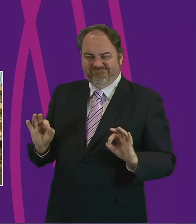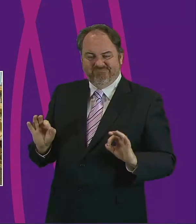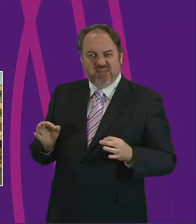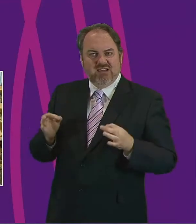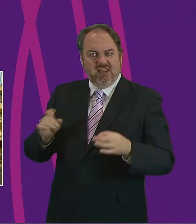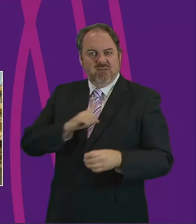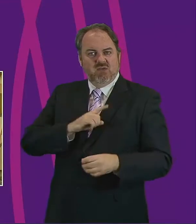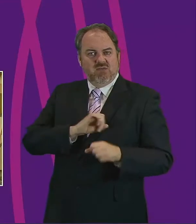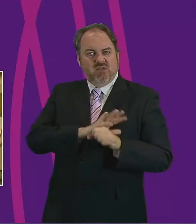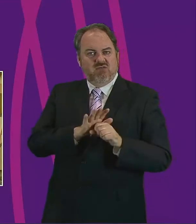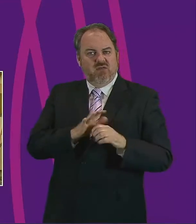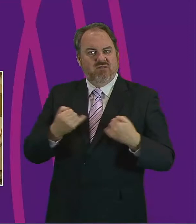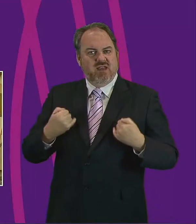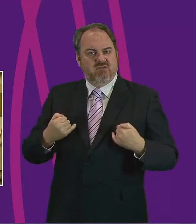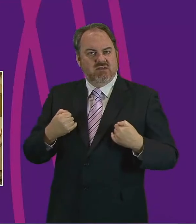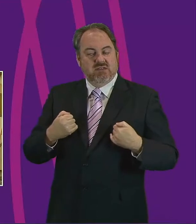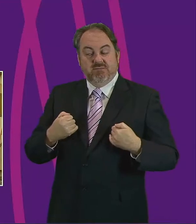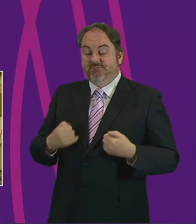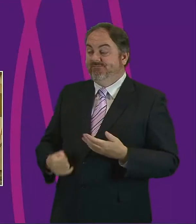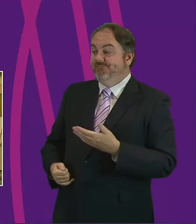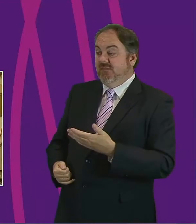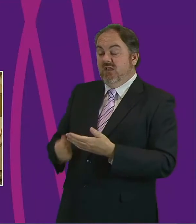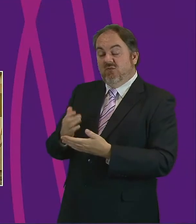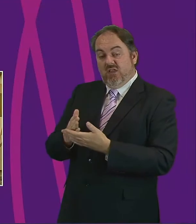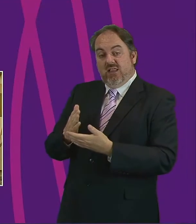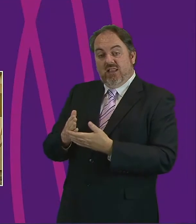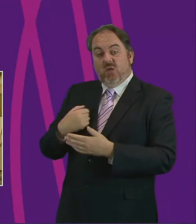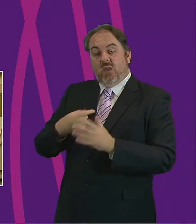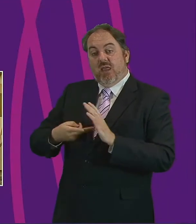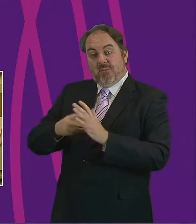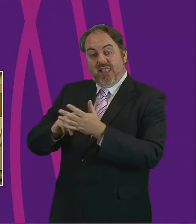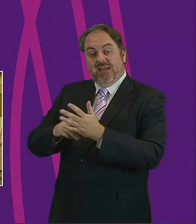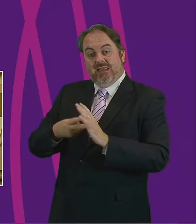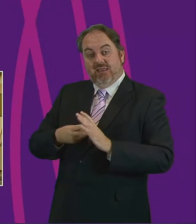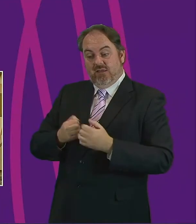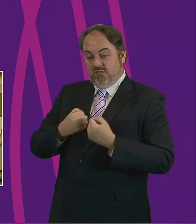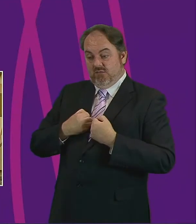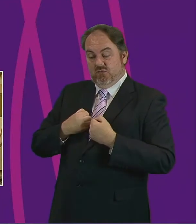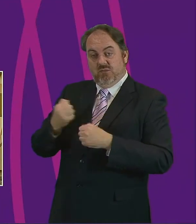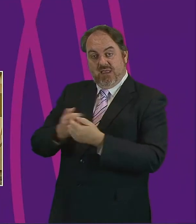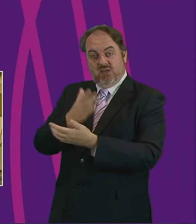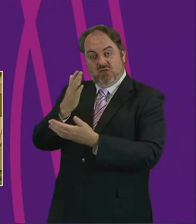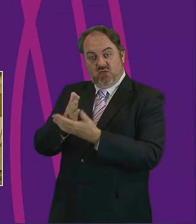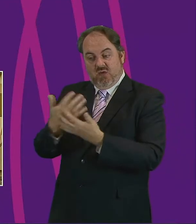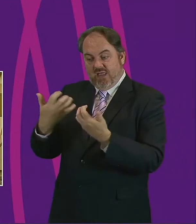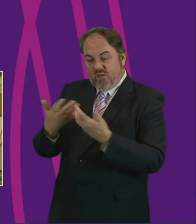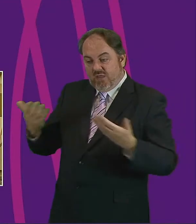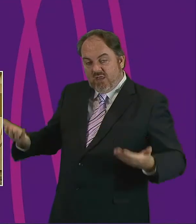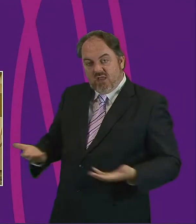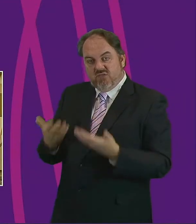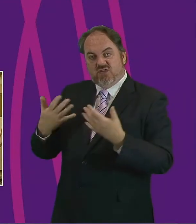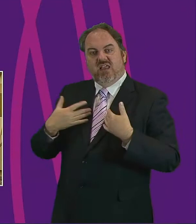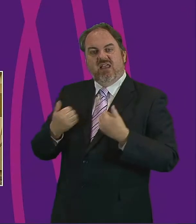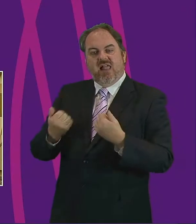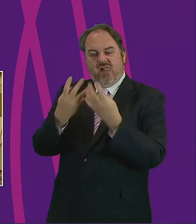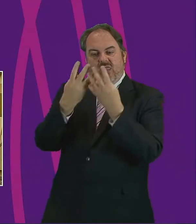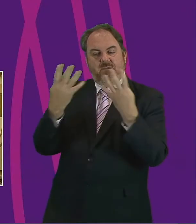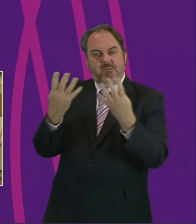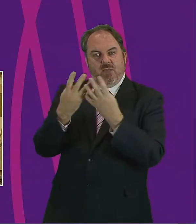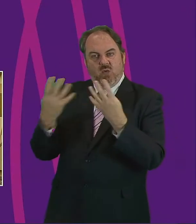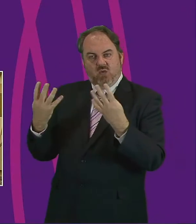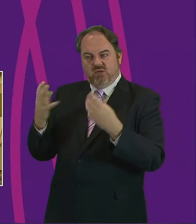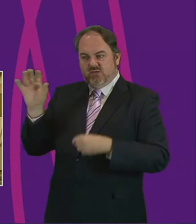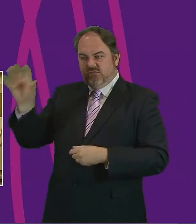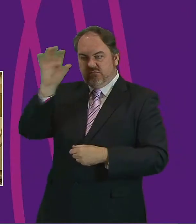recently published the framework for remobilising the health service. The framework sets out how health boards will follow national and local clinical advice